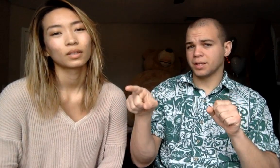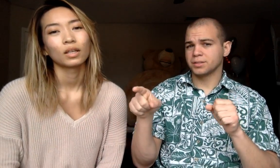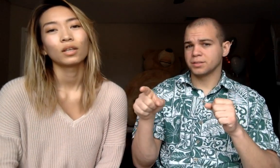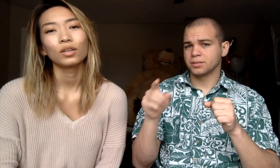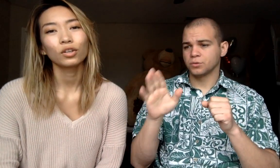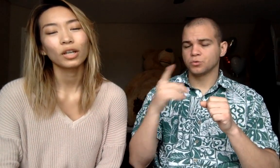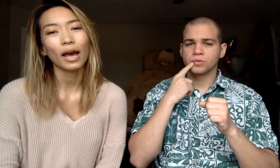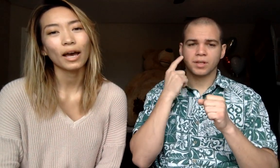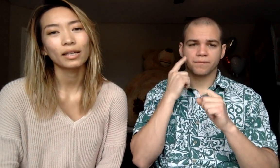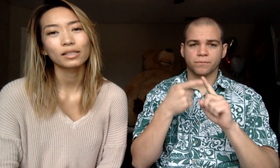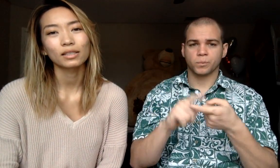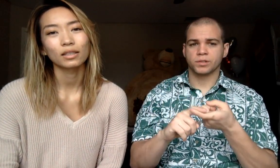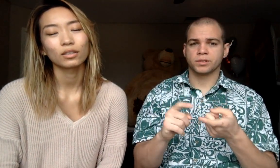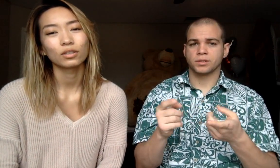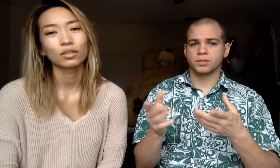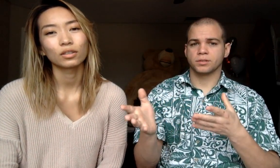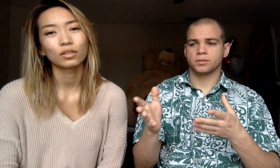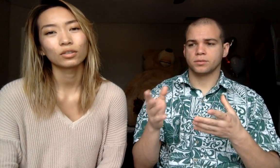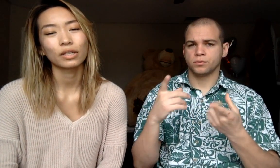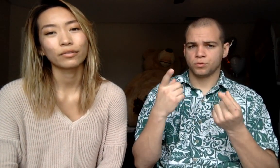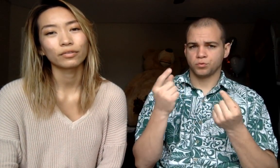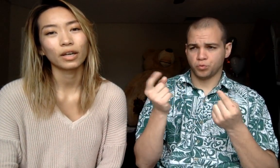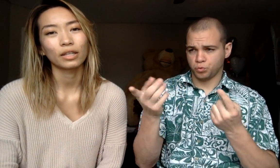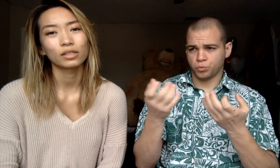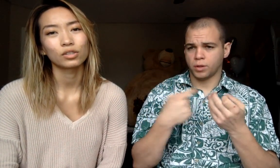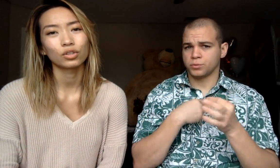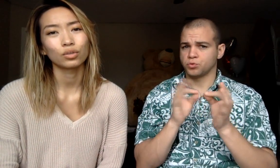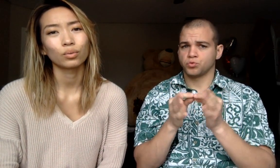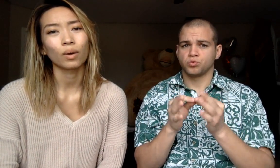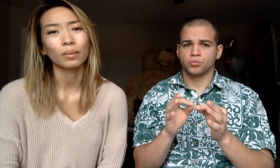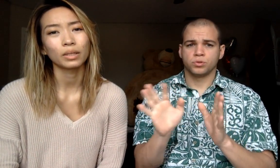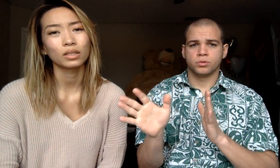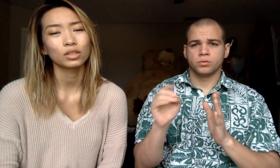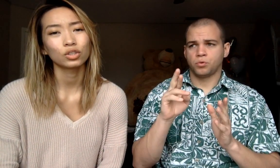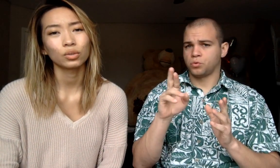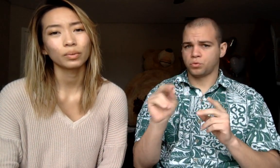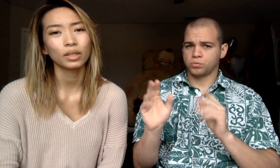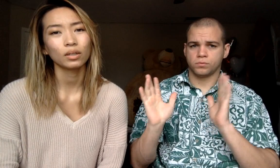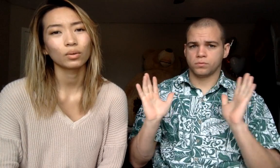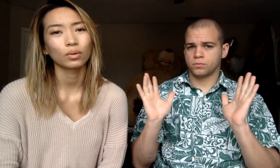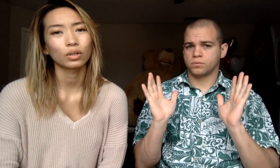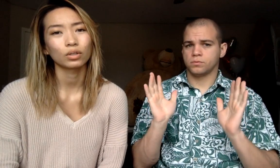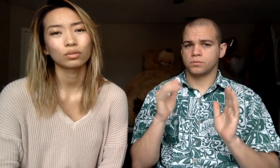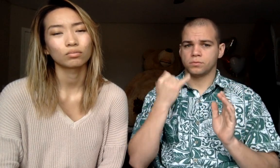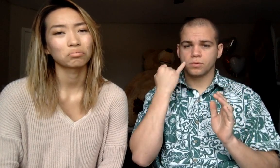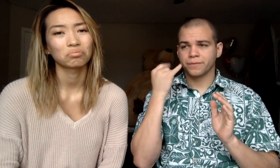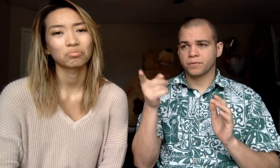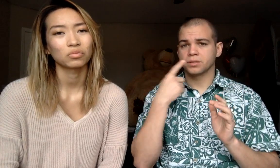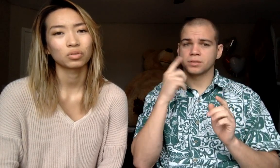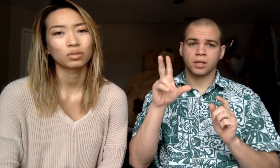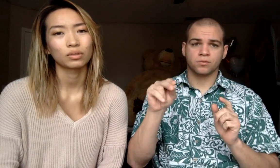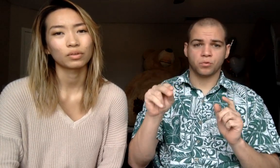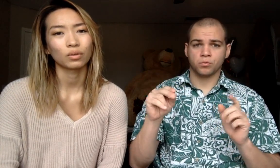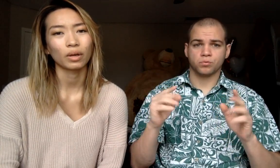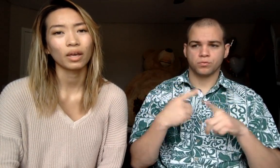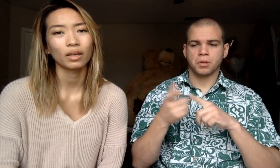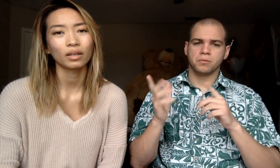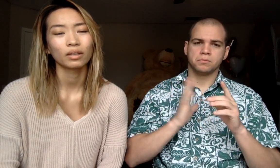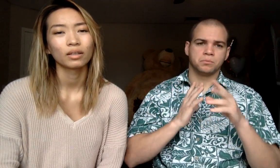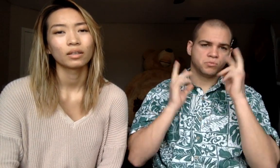you could ask your deaf friends, do you want me to interpret, or is everything okay? And